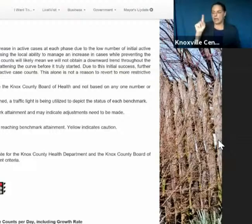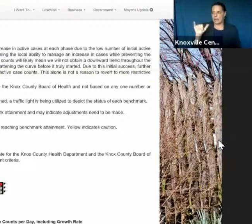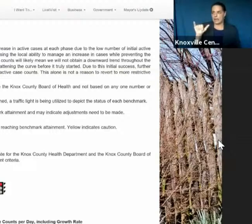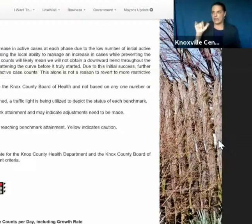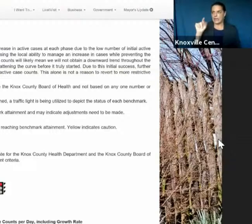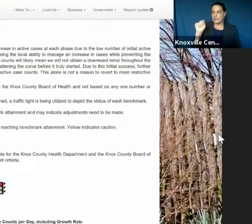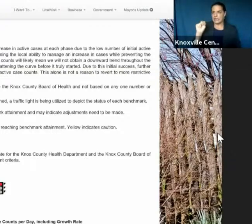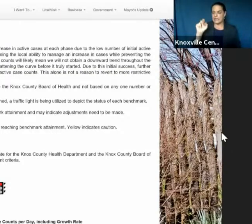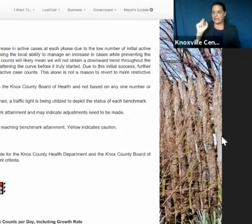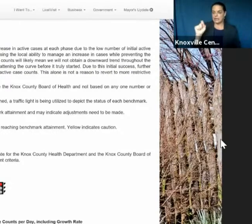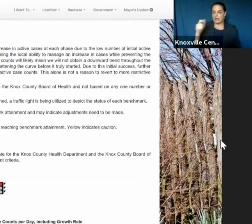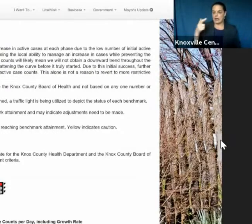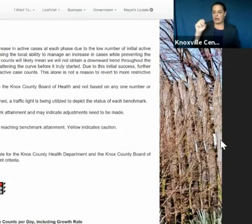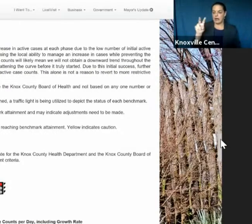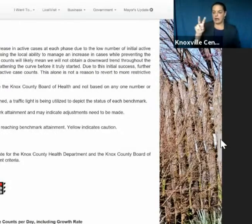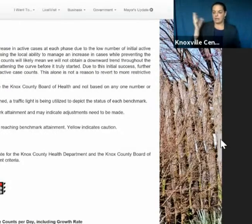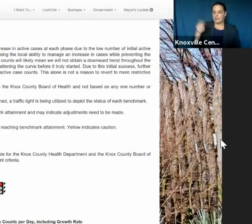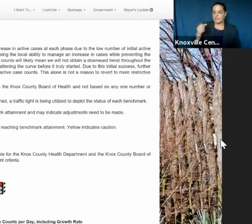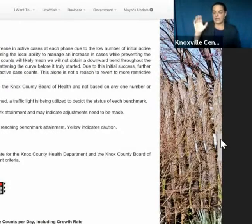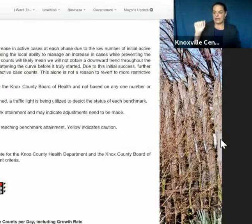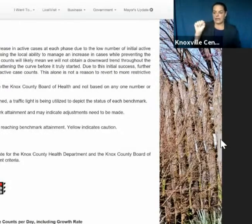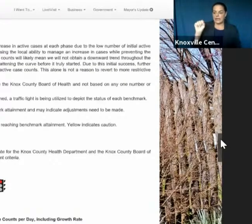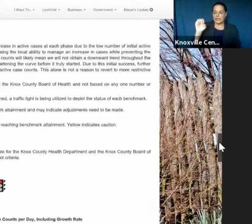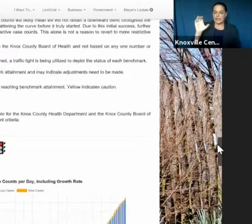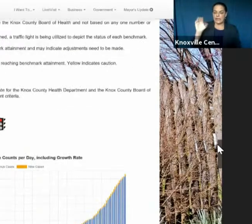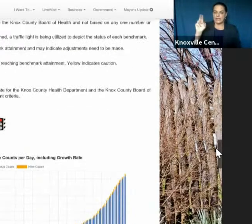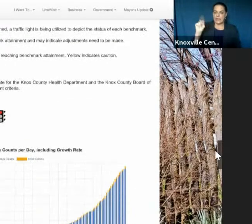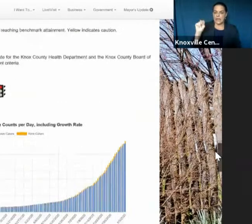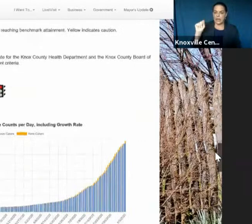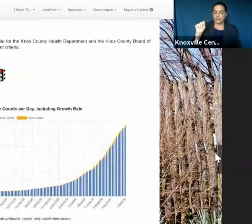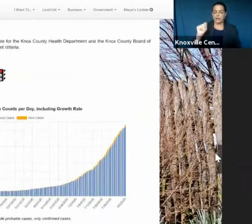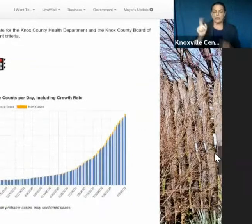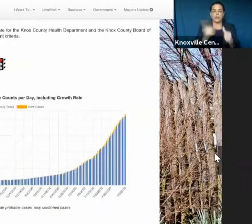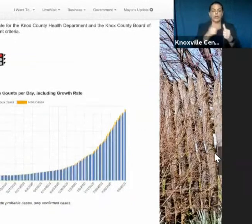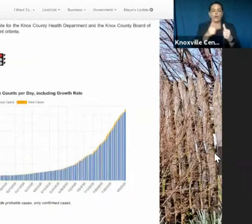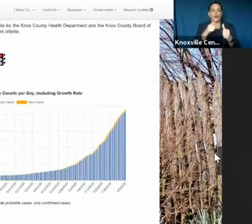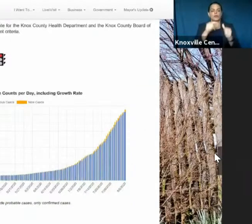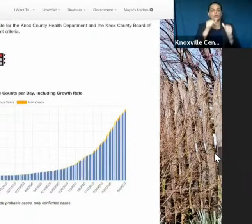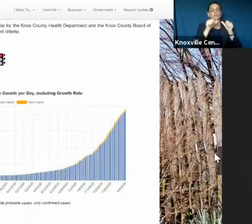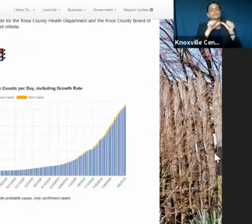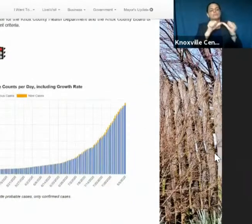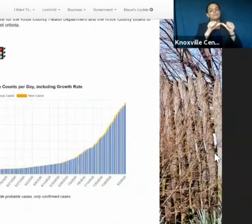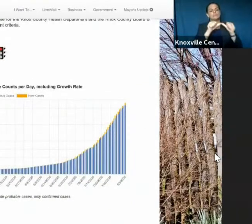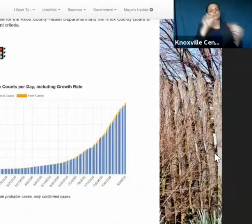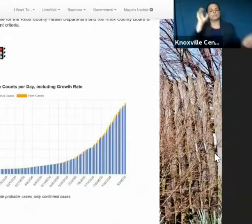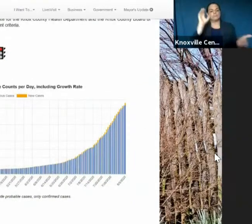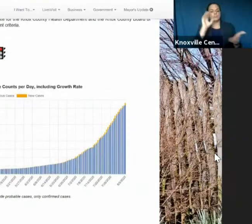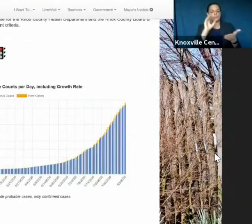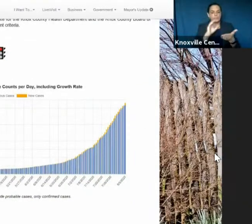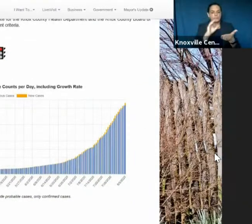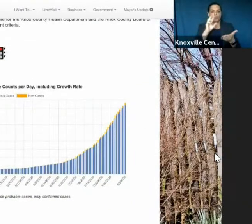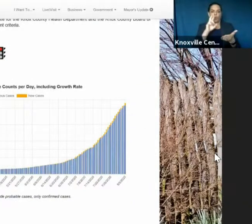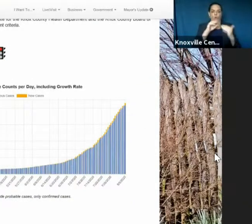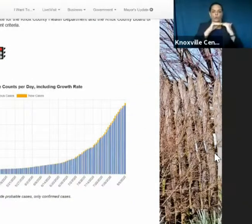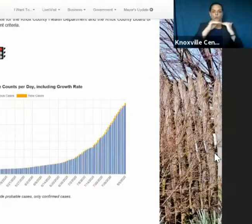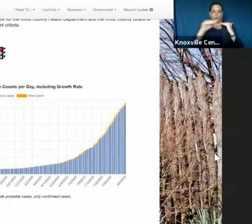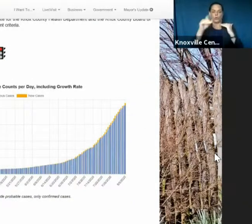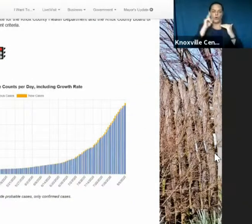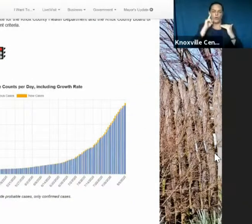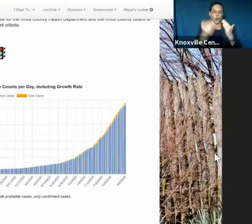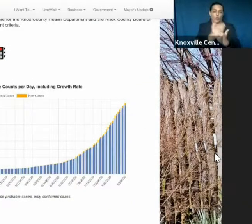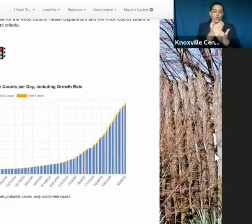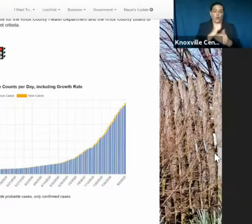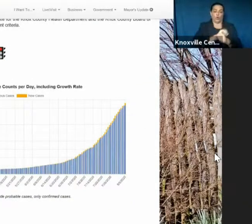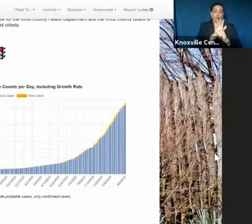/case count. Moving to the first benchmark, sustained reduction or stability in new cases for 14 days. To illustrate